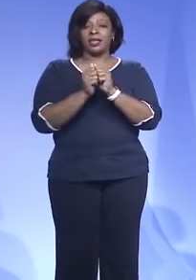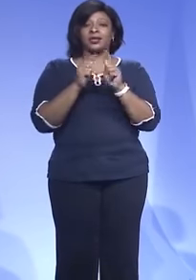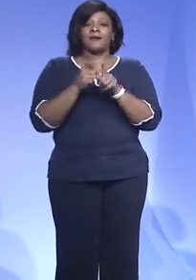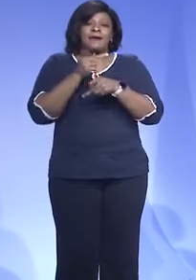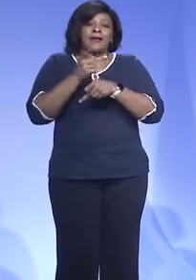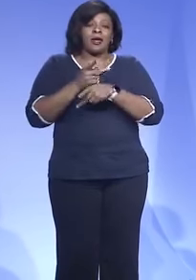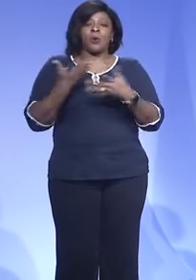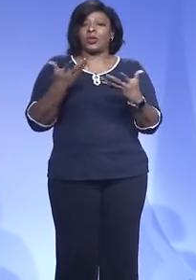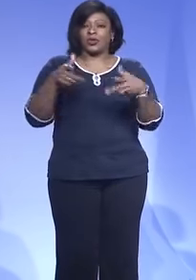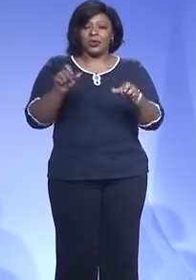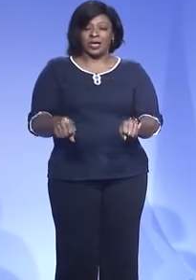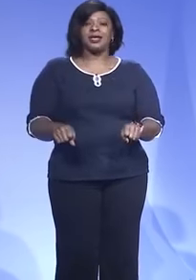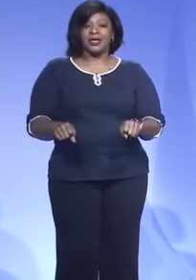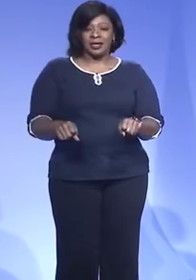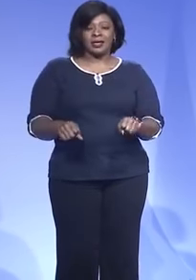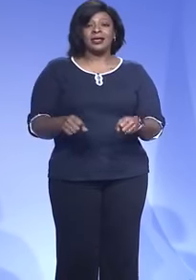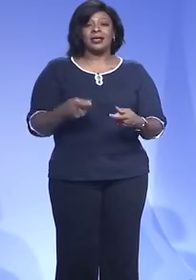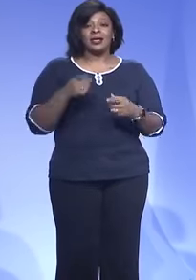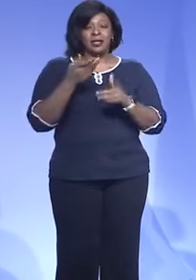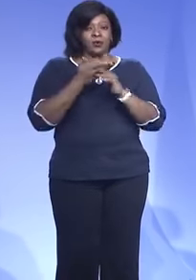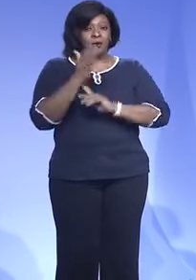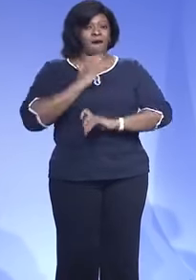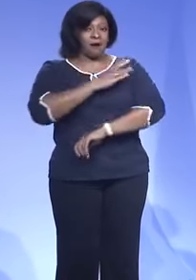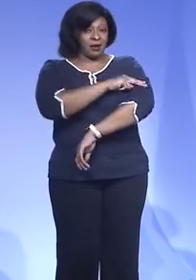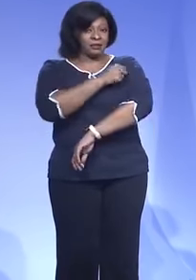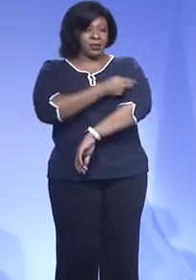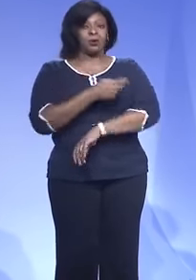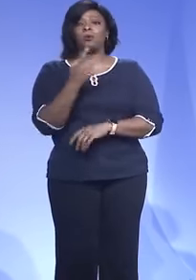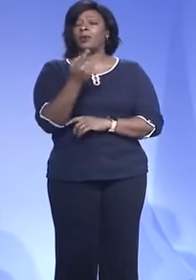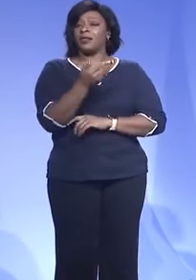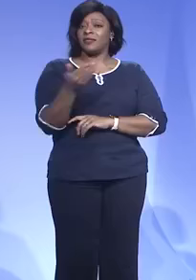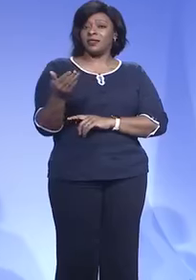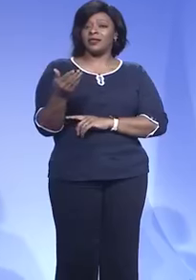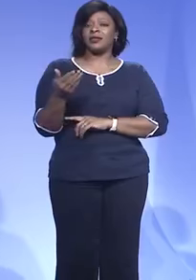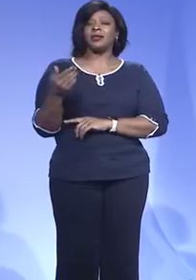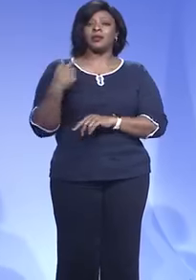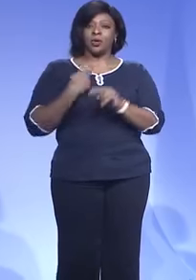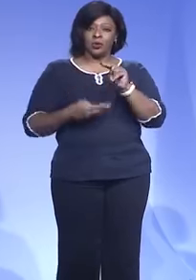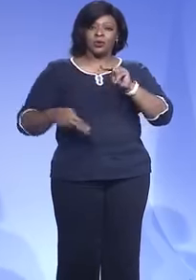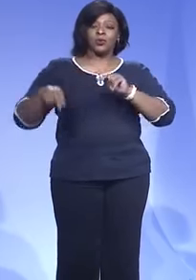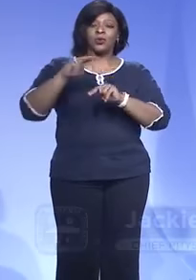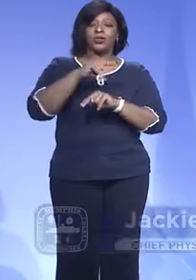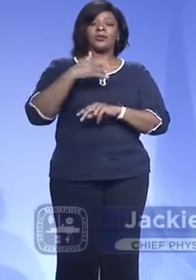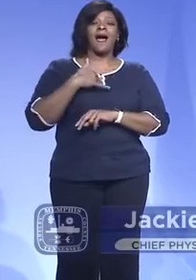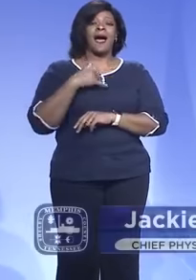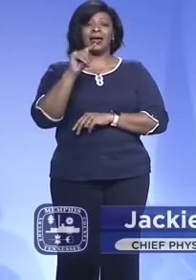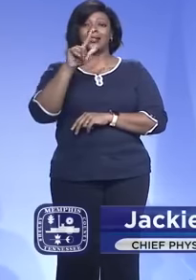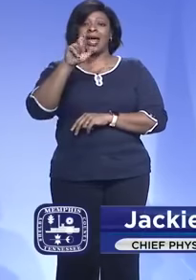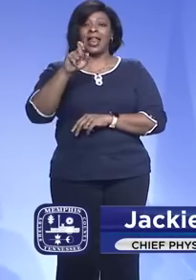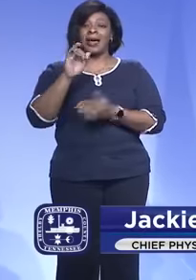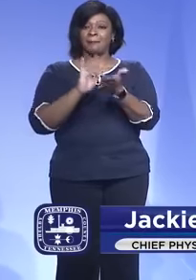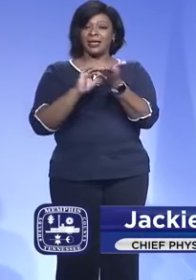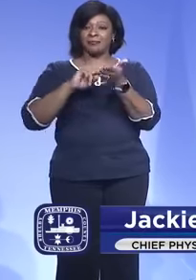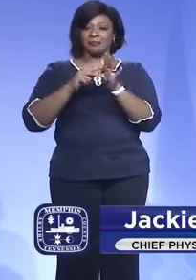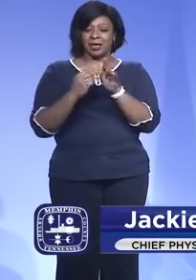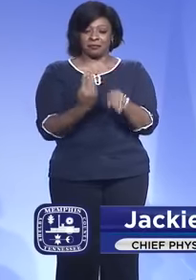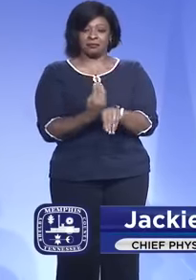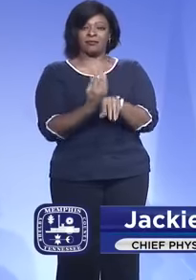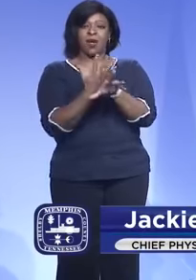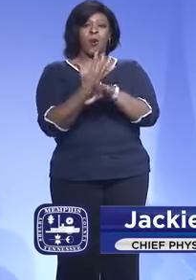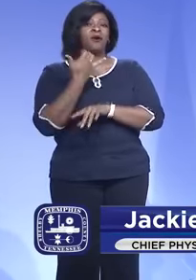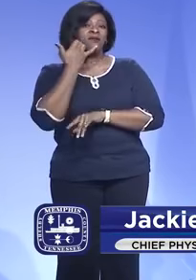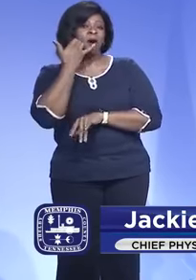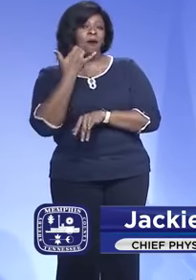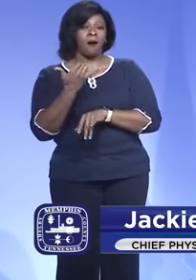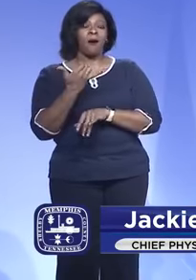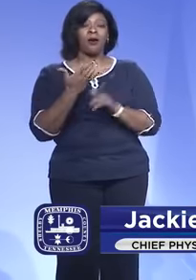what you can so that we don't overwhelm our hospital. One of the things that we've increased our telemedicine. You may have heard a lot about that. One of the opportunities